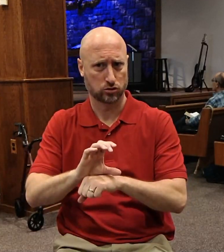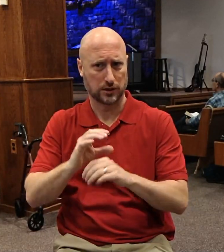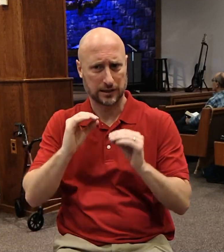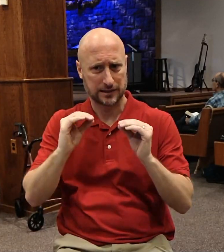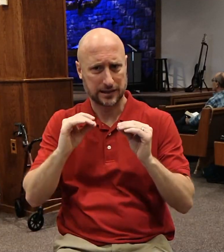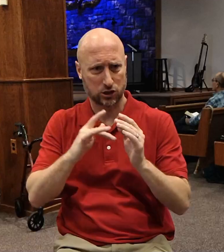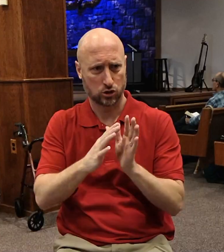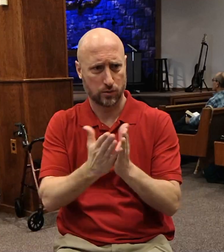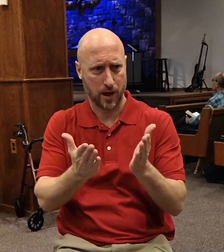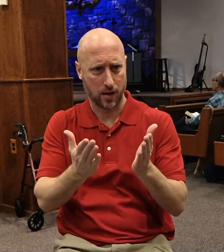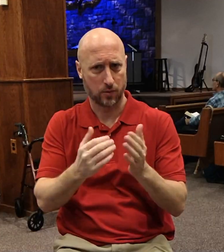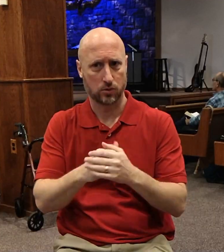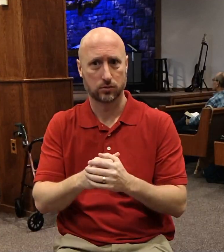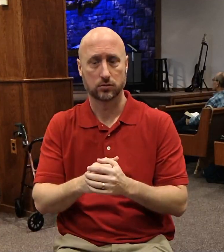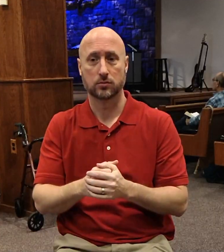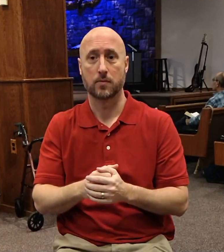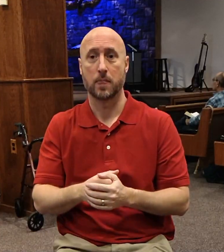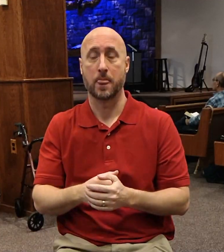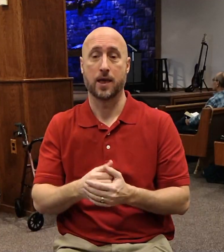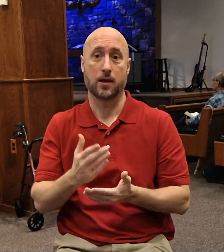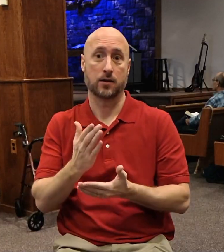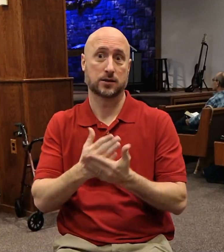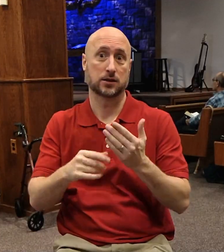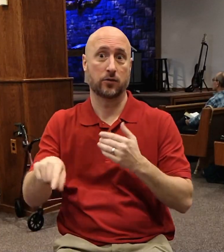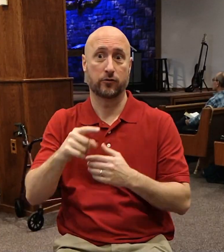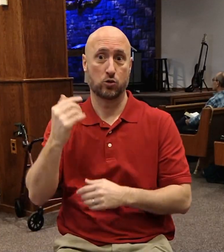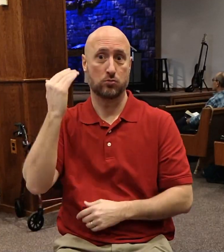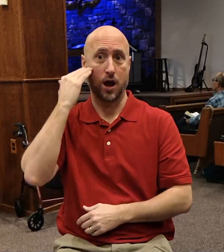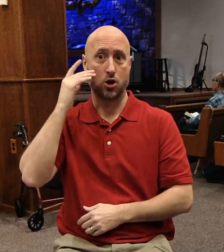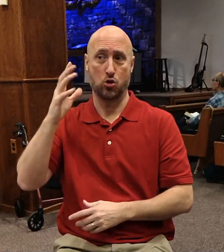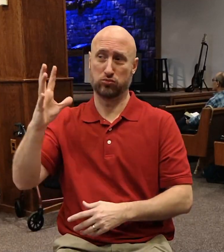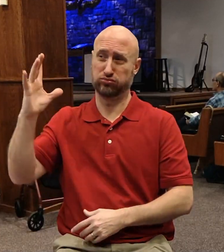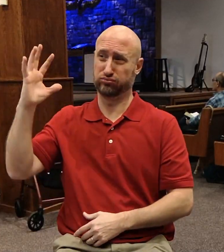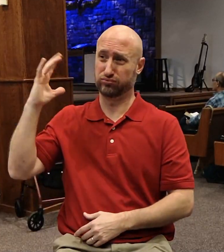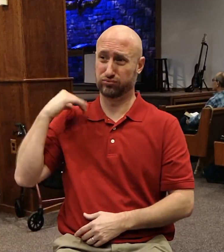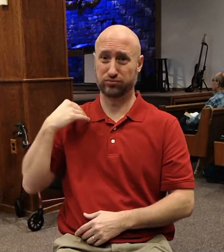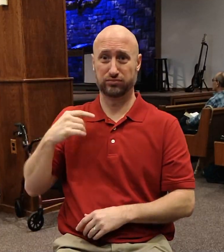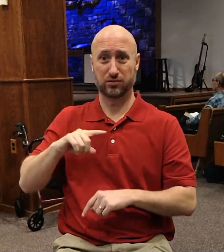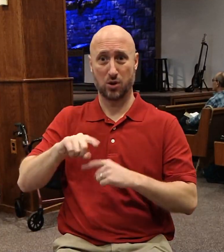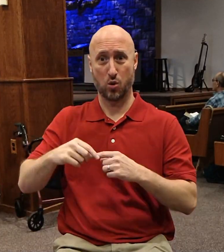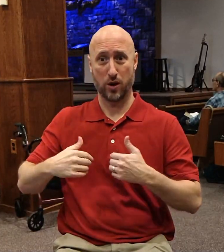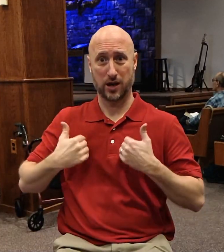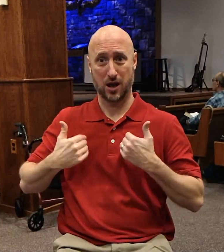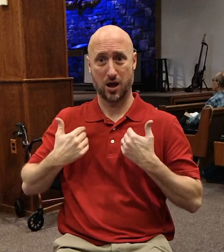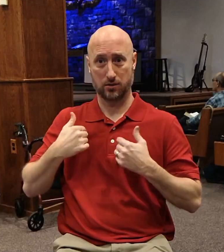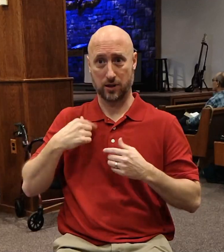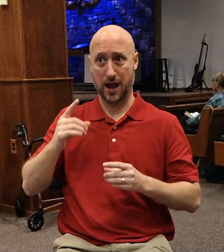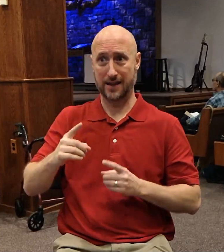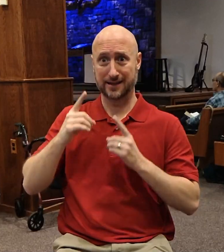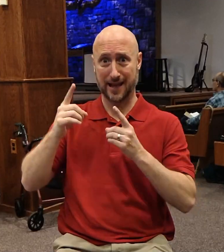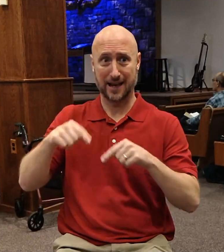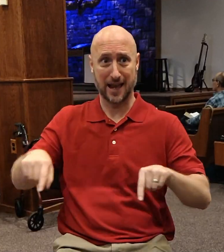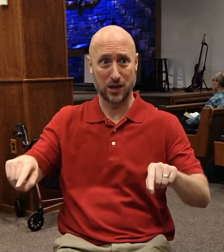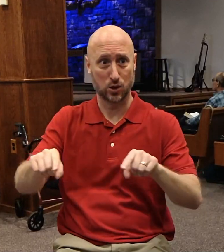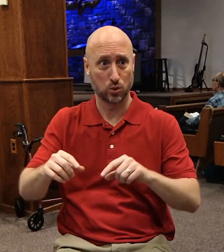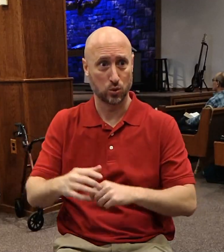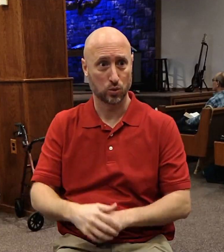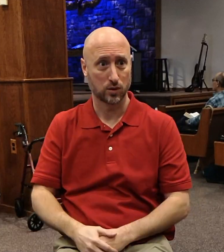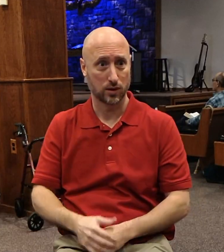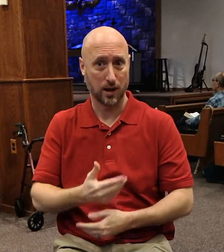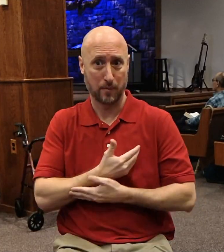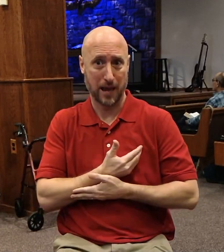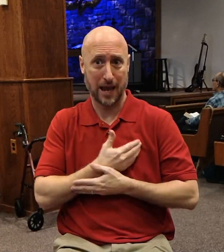know you, know you when you were a kid, some of you, some of you I dedicated, some of you and I, I'm three, four generations in your